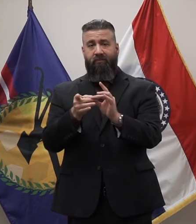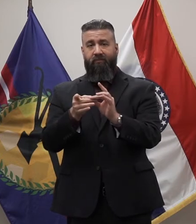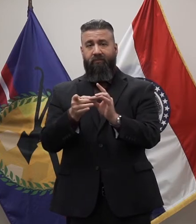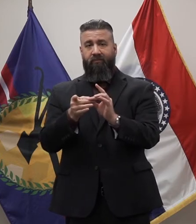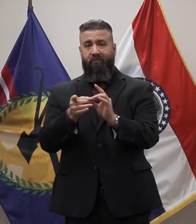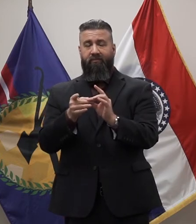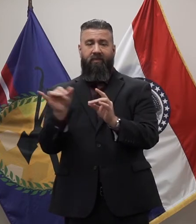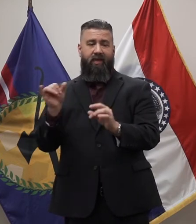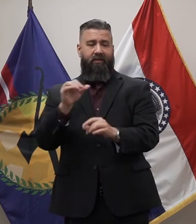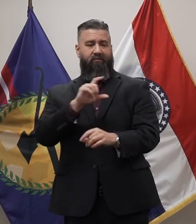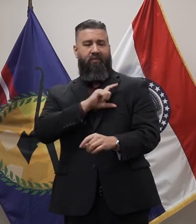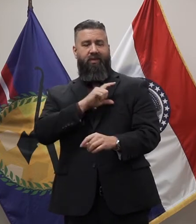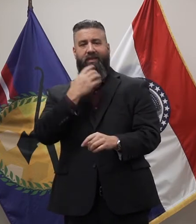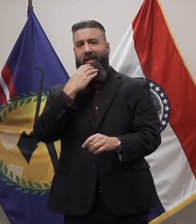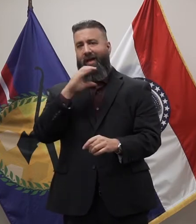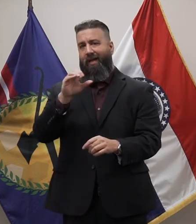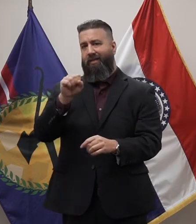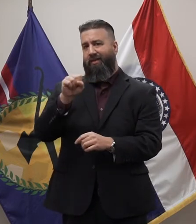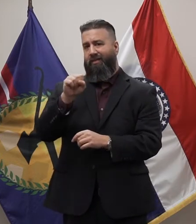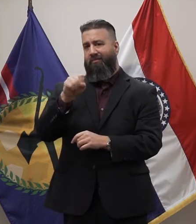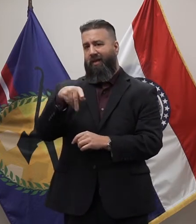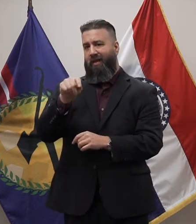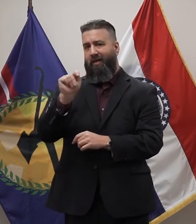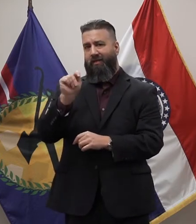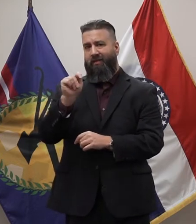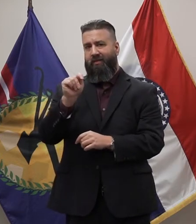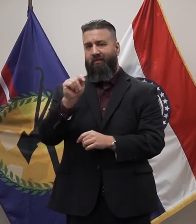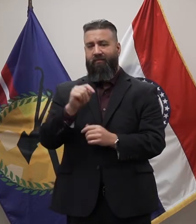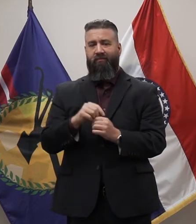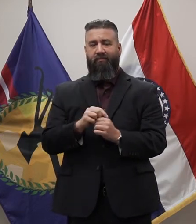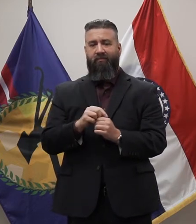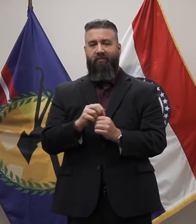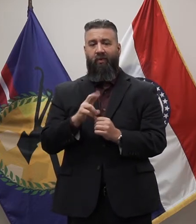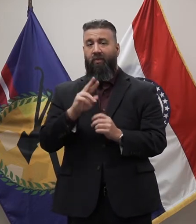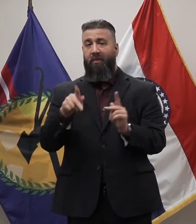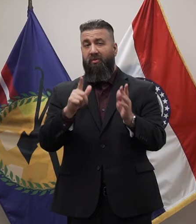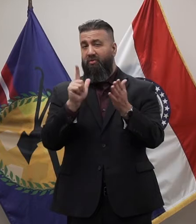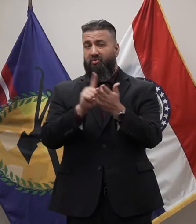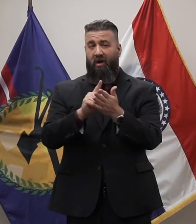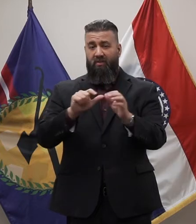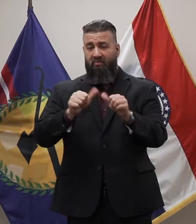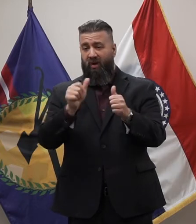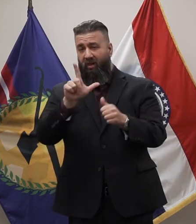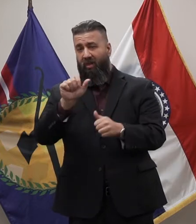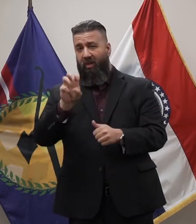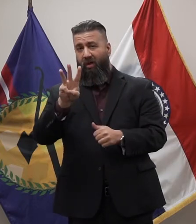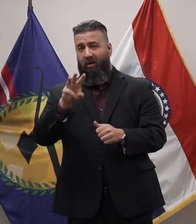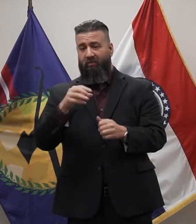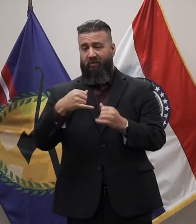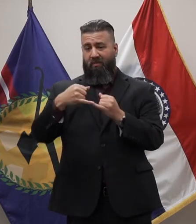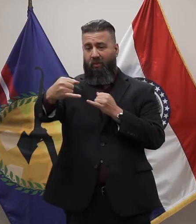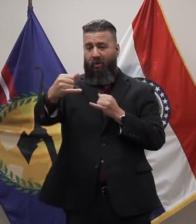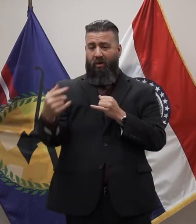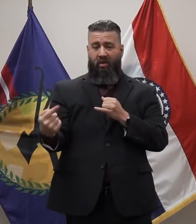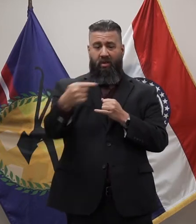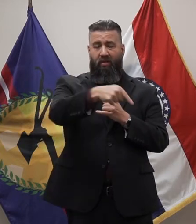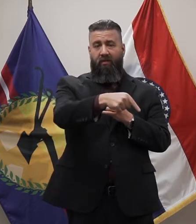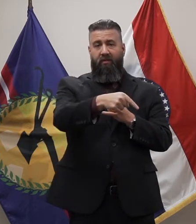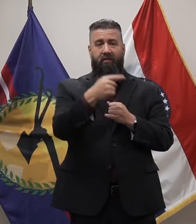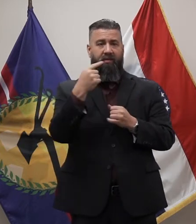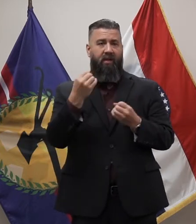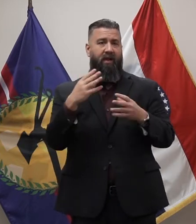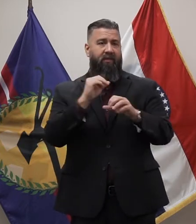on policing hotspots, on cross-border crime. There's been a lot of effort to work together, and I think